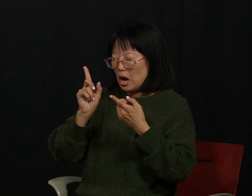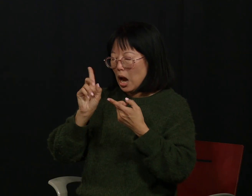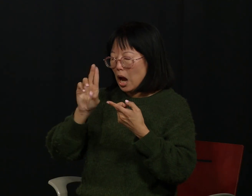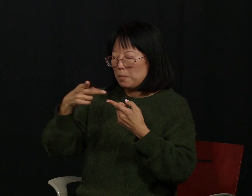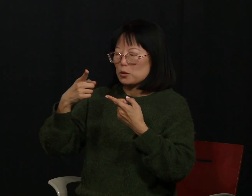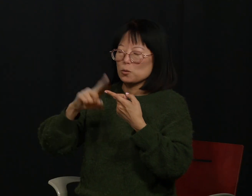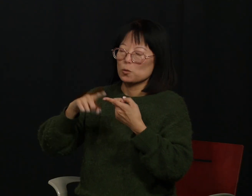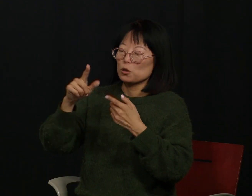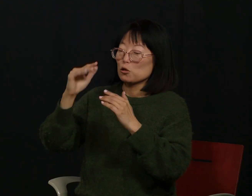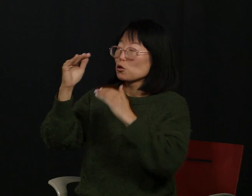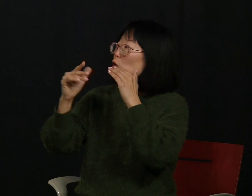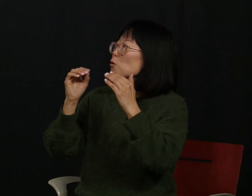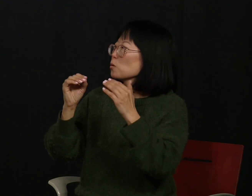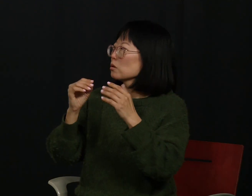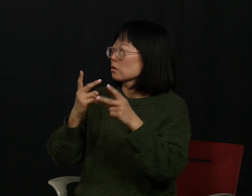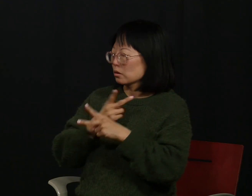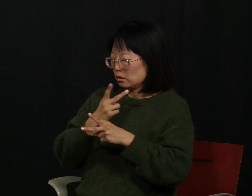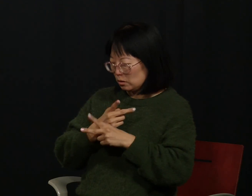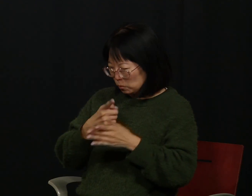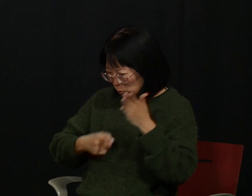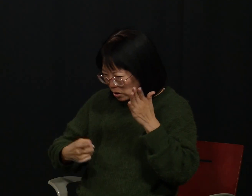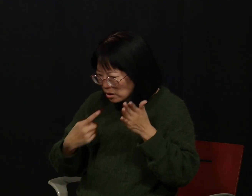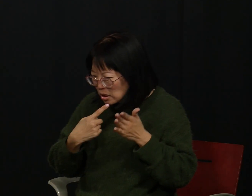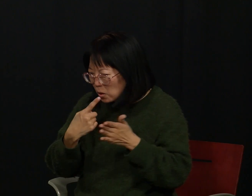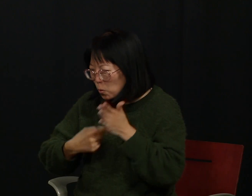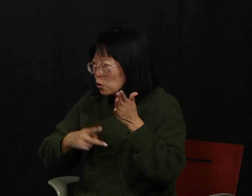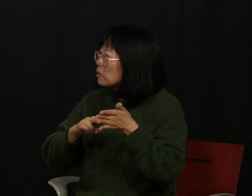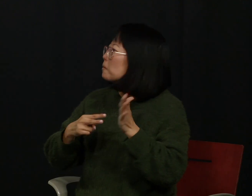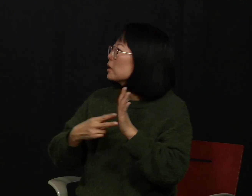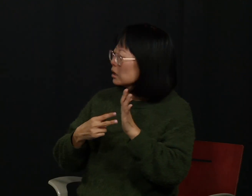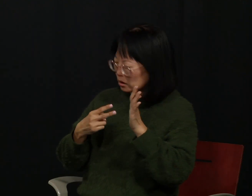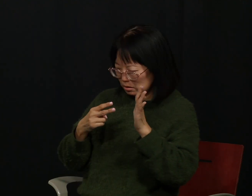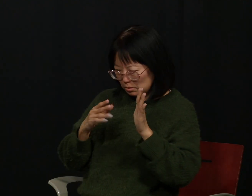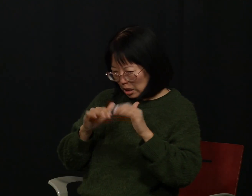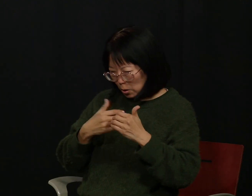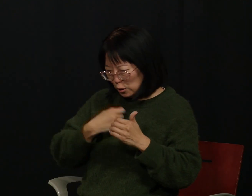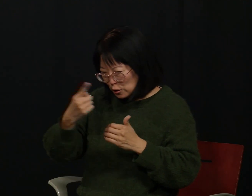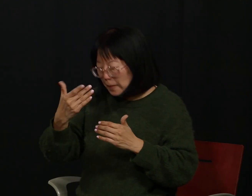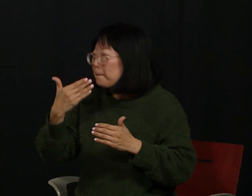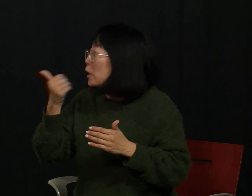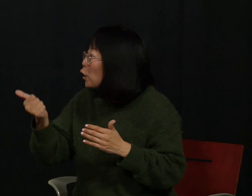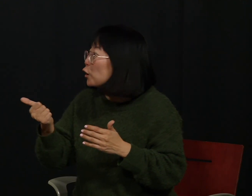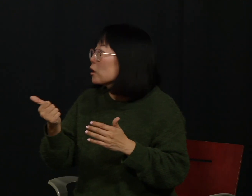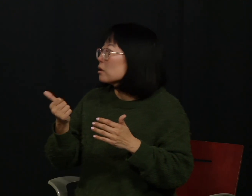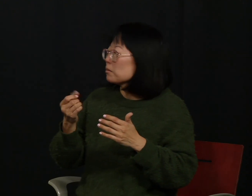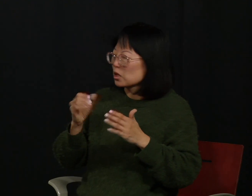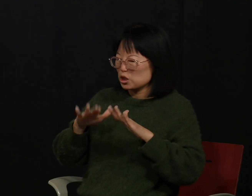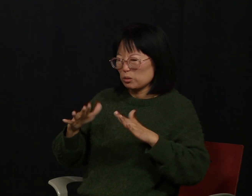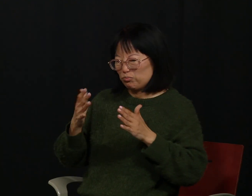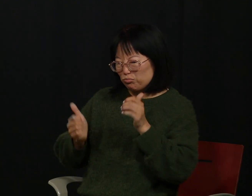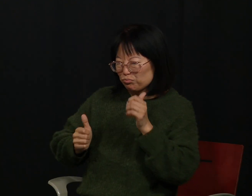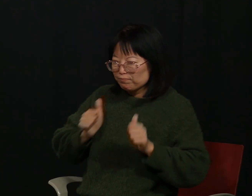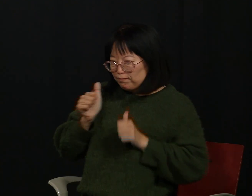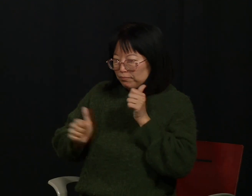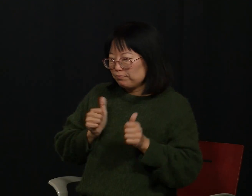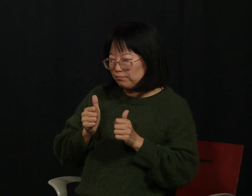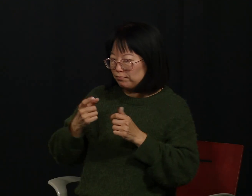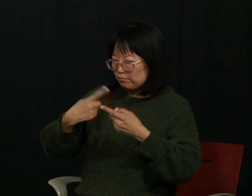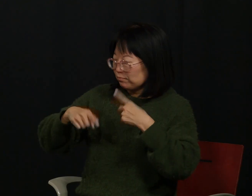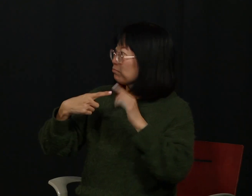And it's up to the adults to figure out what they're saying, what they mean, how to understand them better. And so they are assertive in